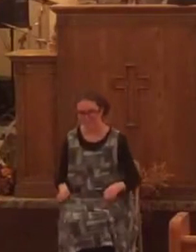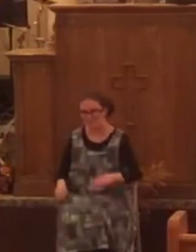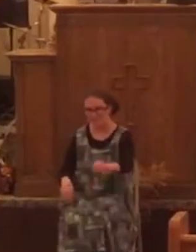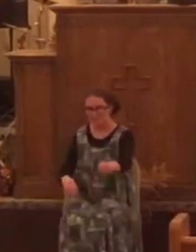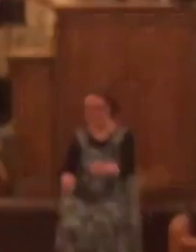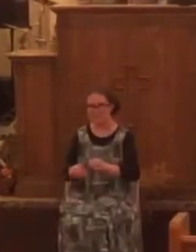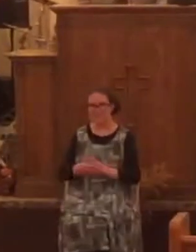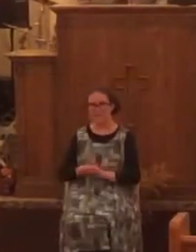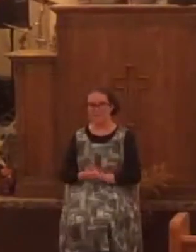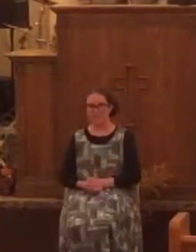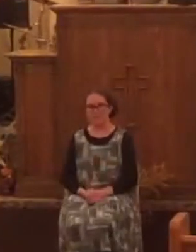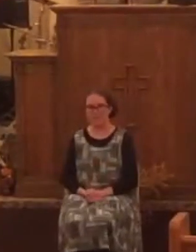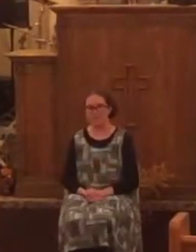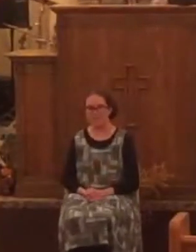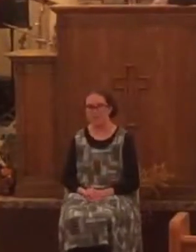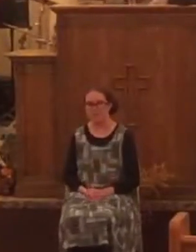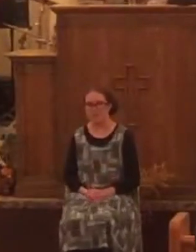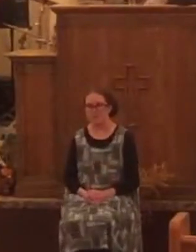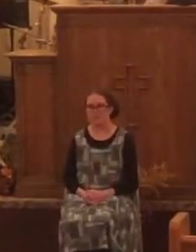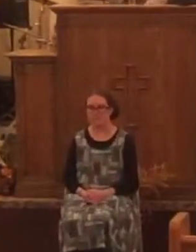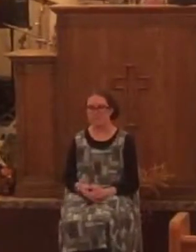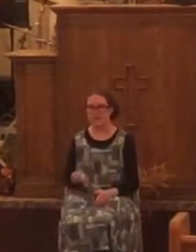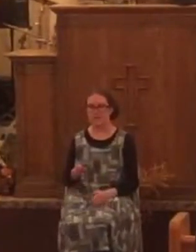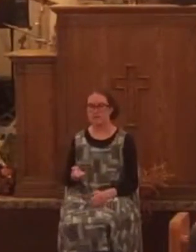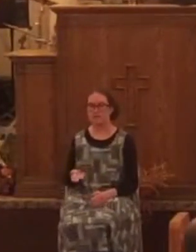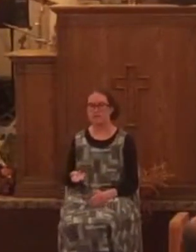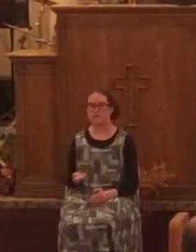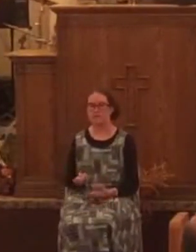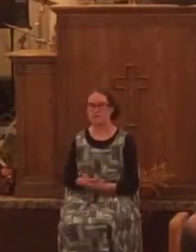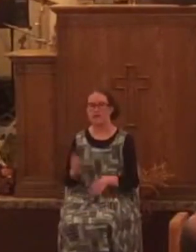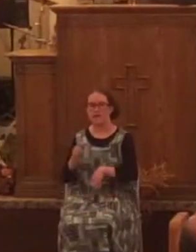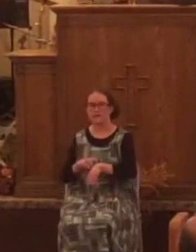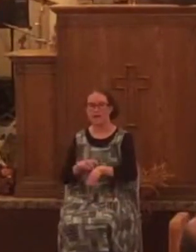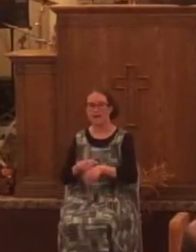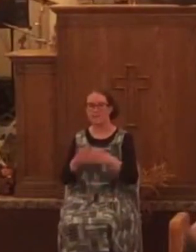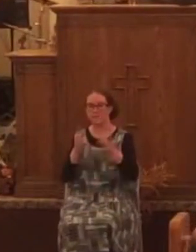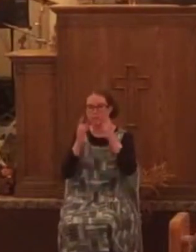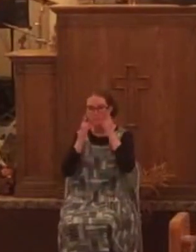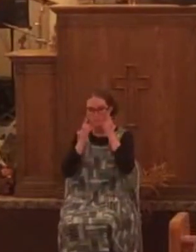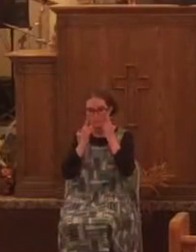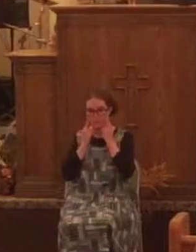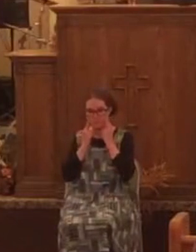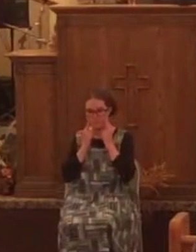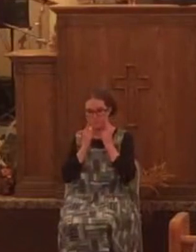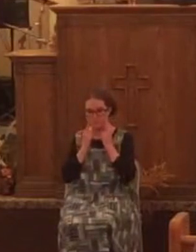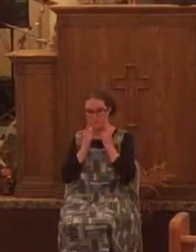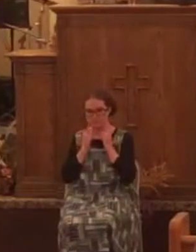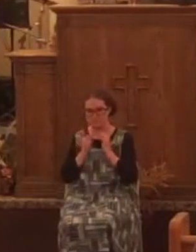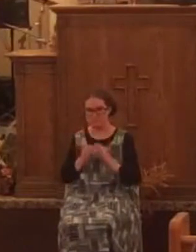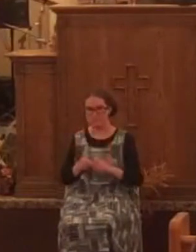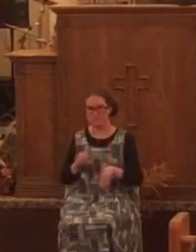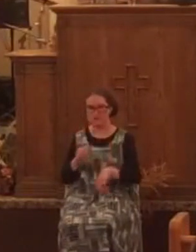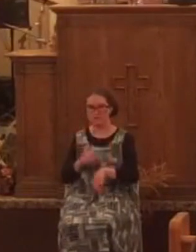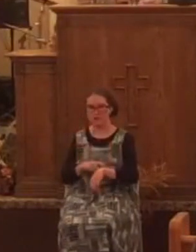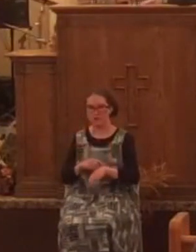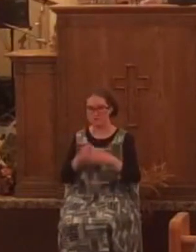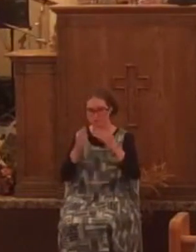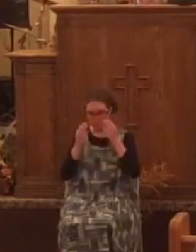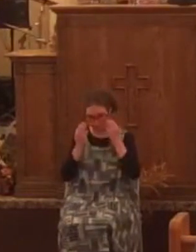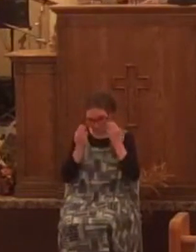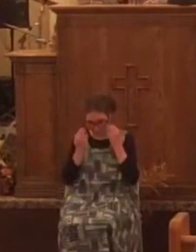God. Amen. There it is. A time to weep. Yes, sir. Amen. Amen. Time to